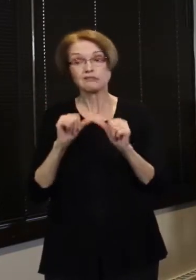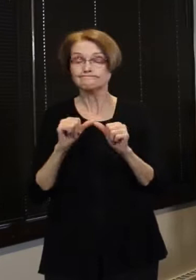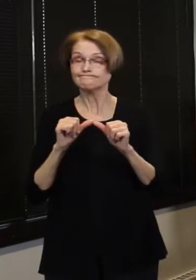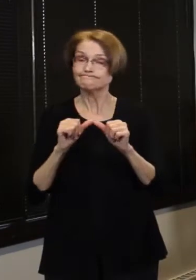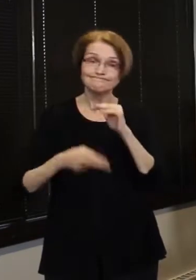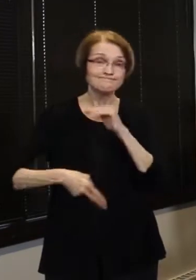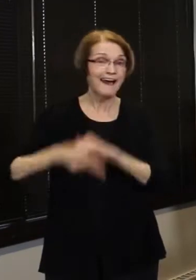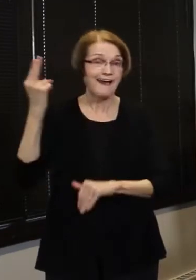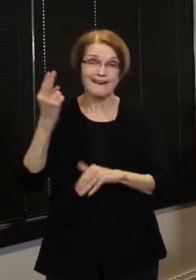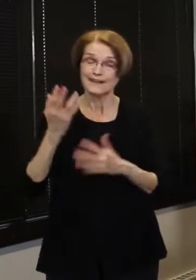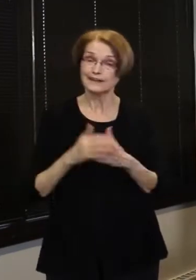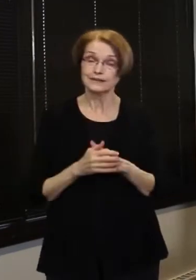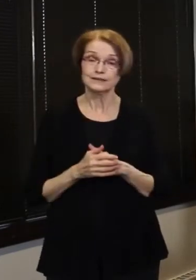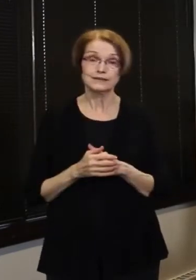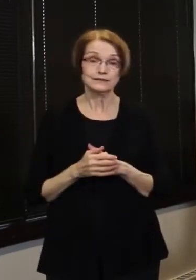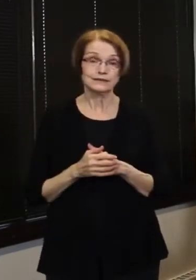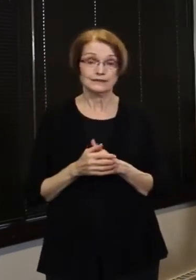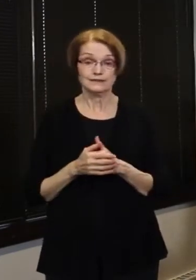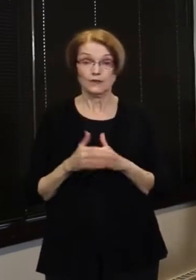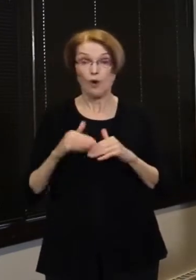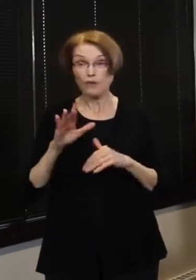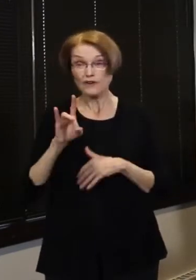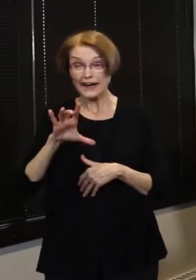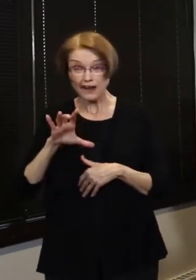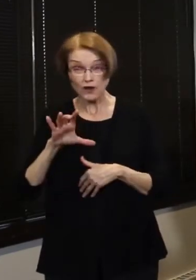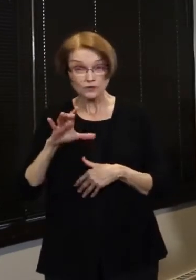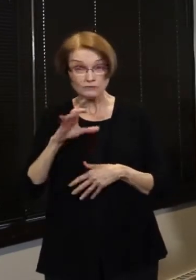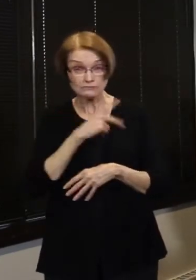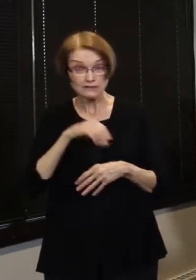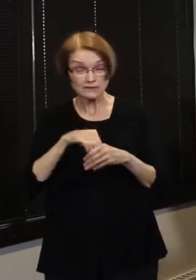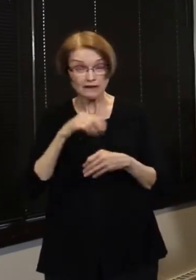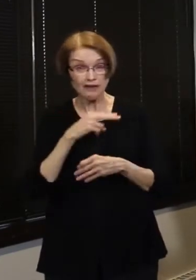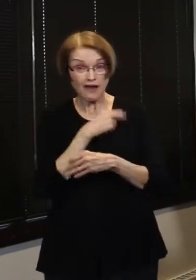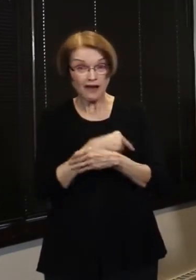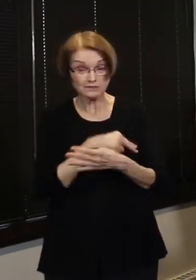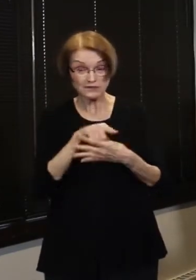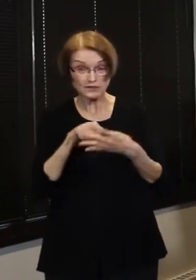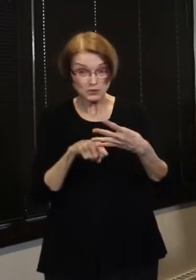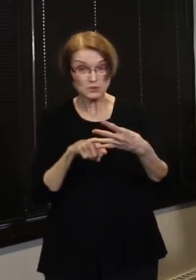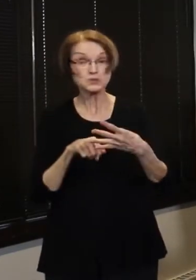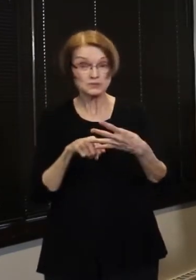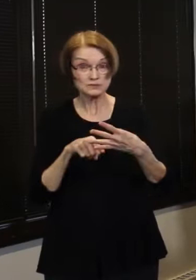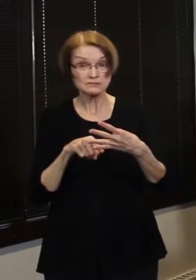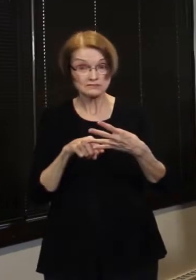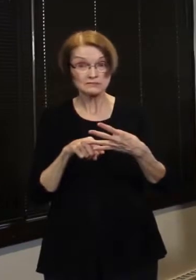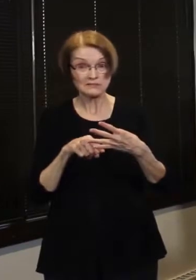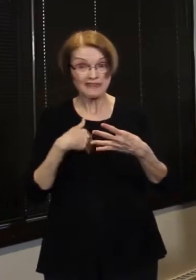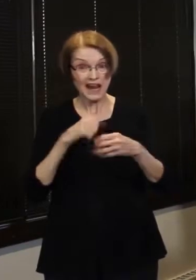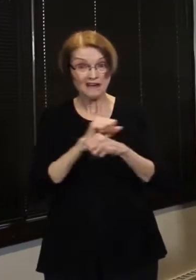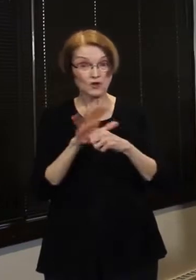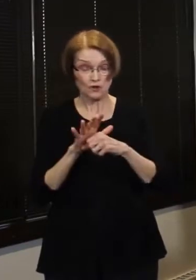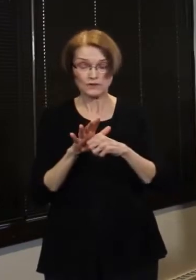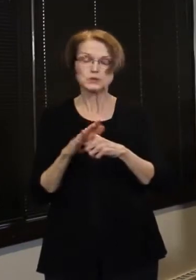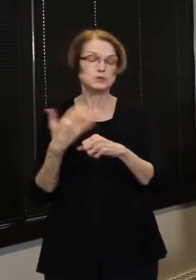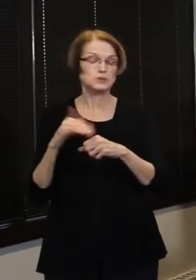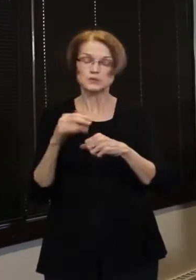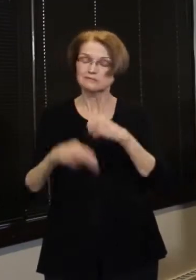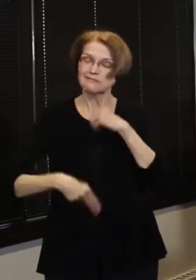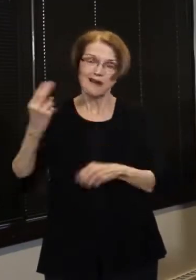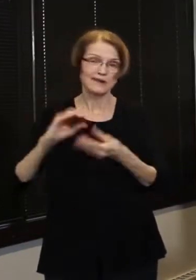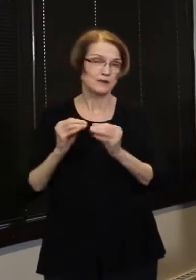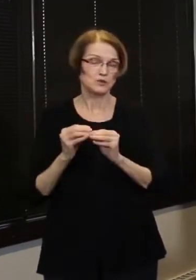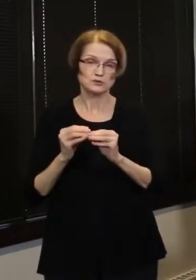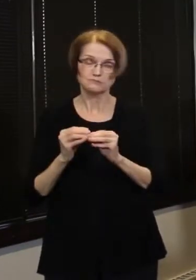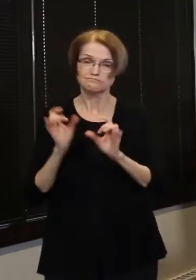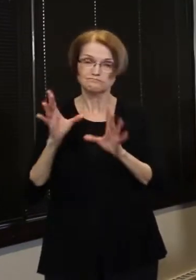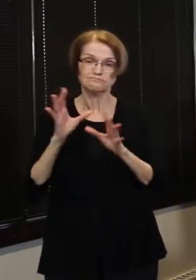high. Anytime that we have over 800 patients in our hospitals with COVID, the number is just much too high.